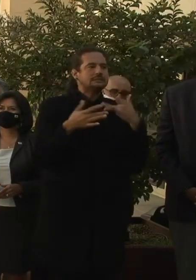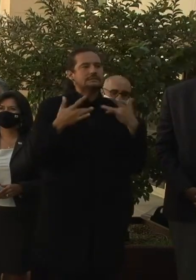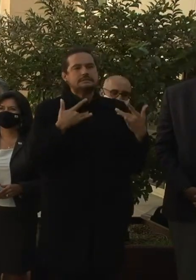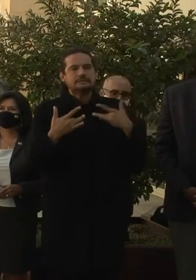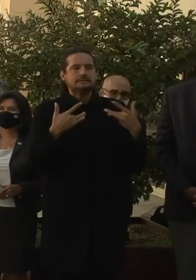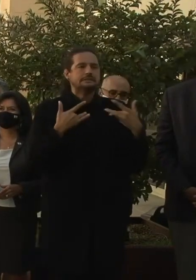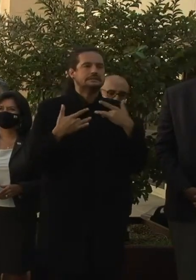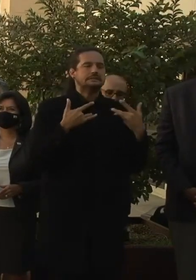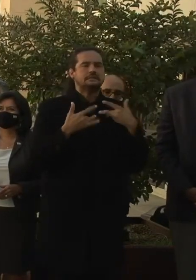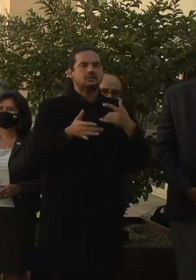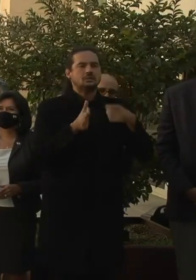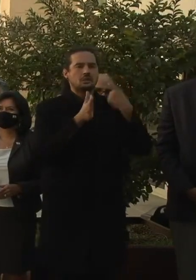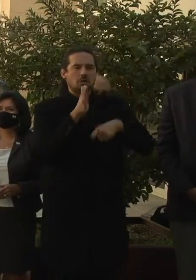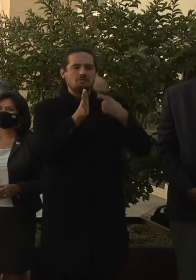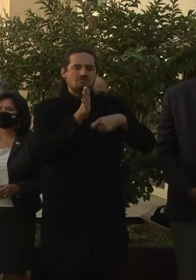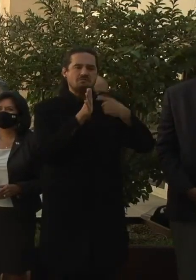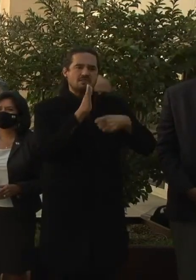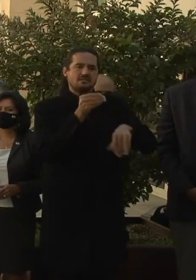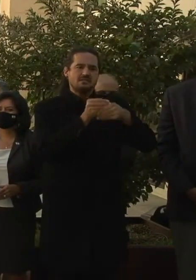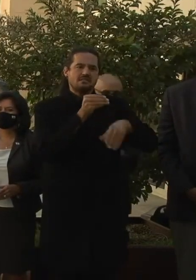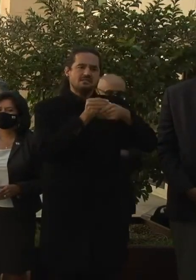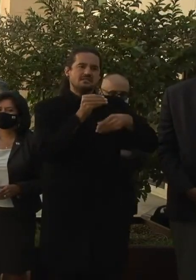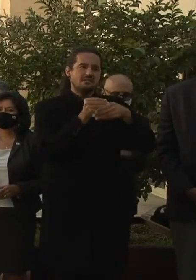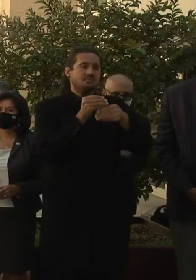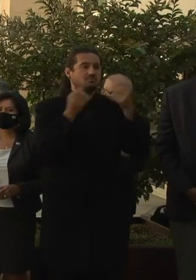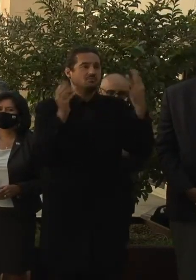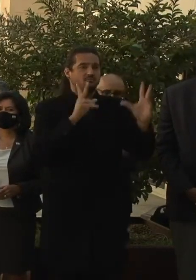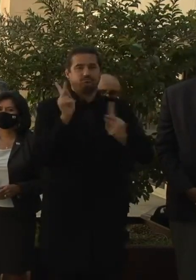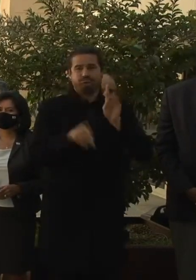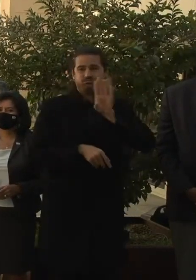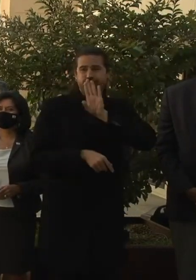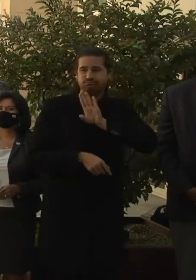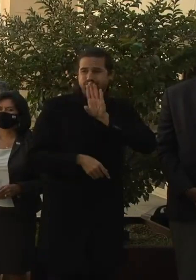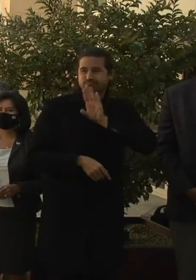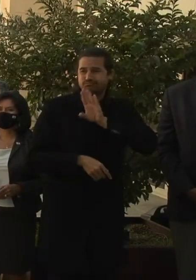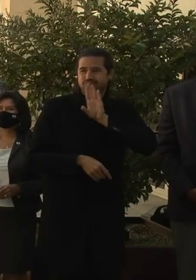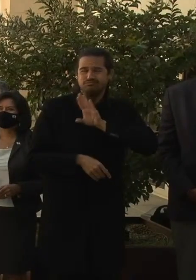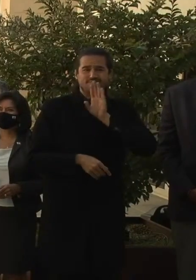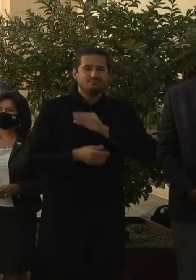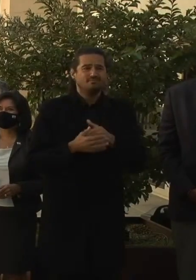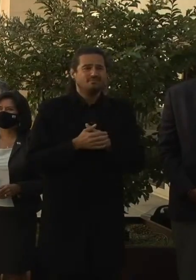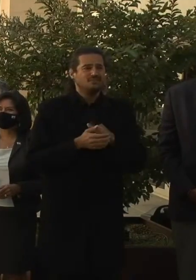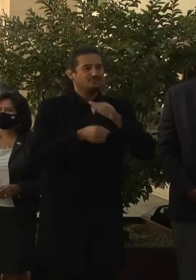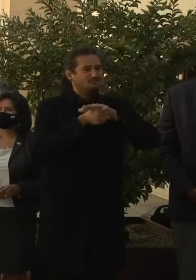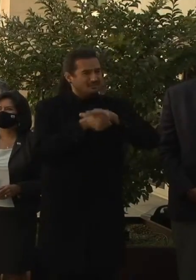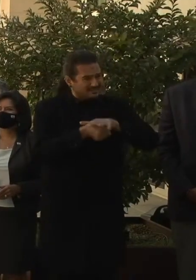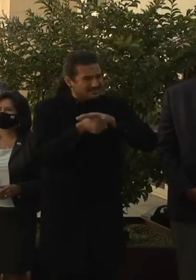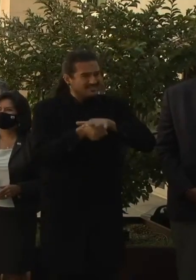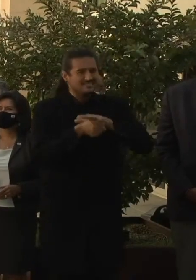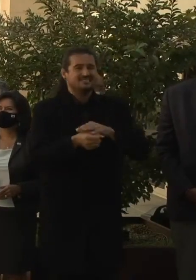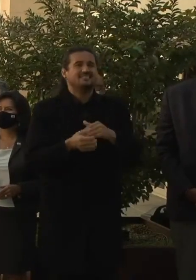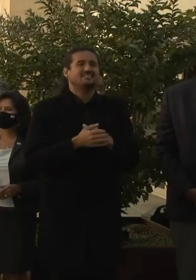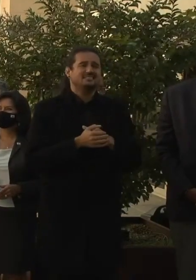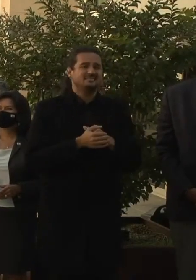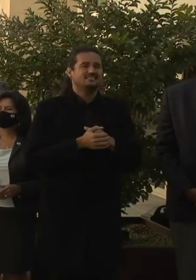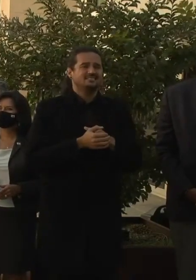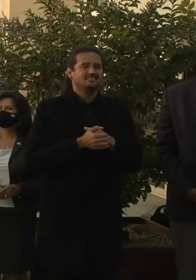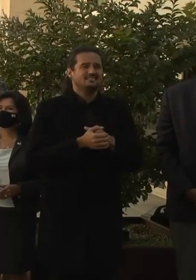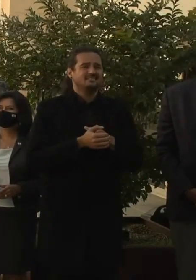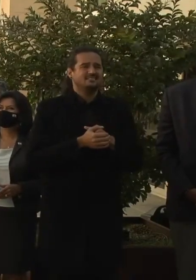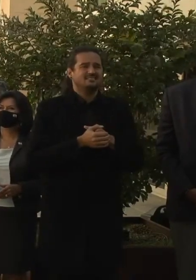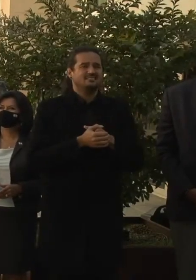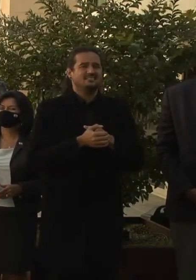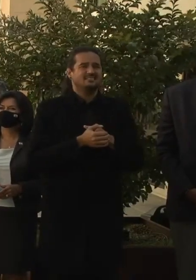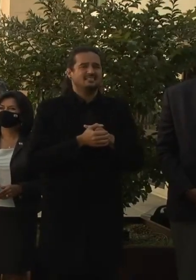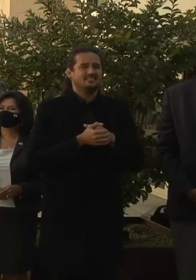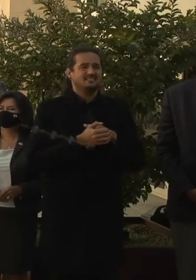costs, frustration, stress across the spectrum. And we need, I think, candidly, and